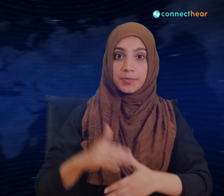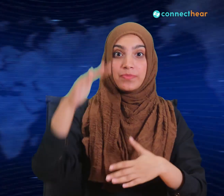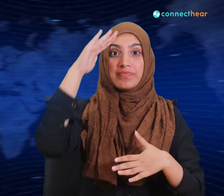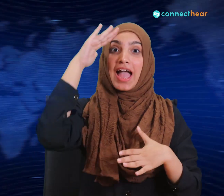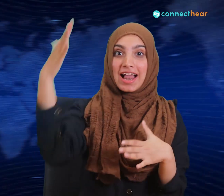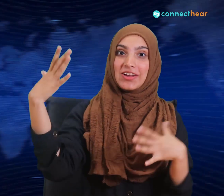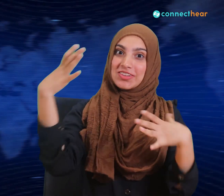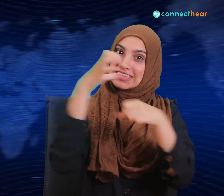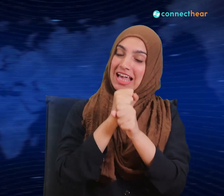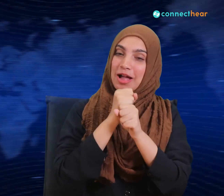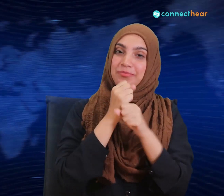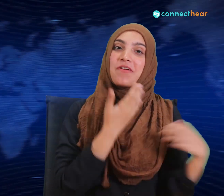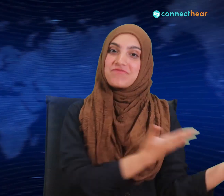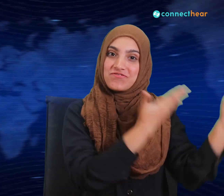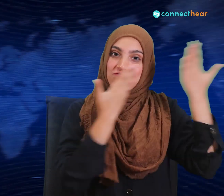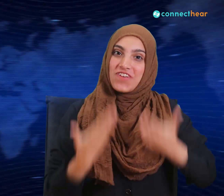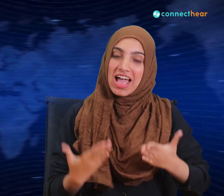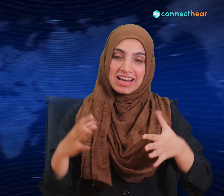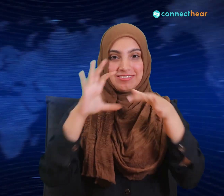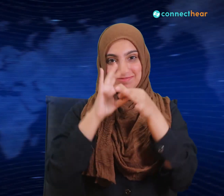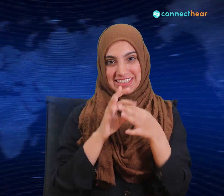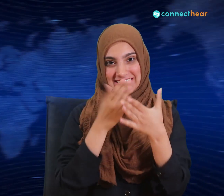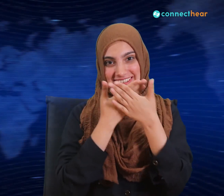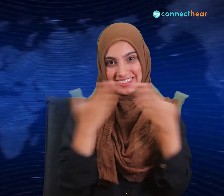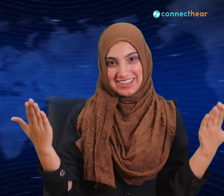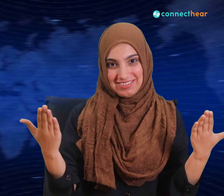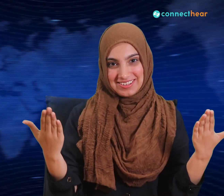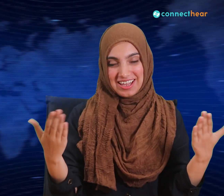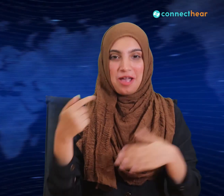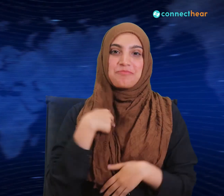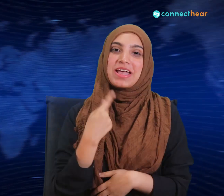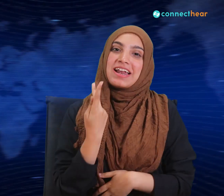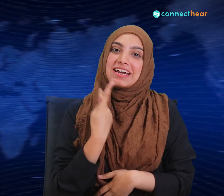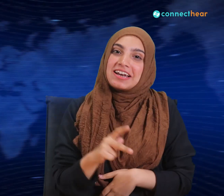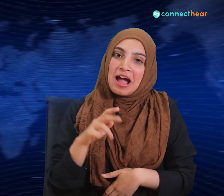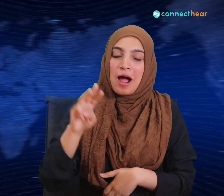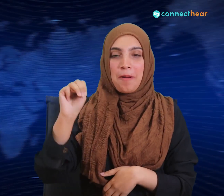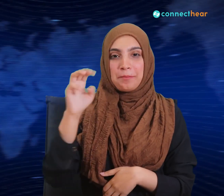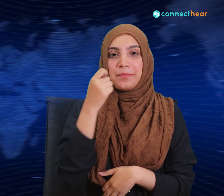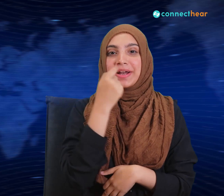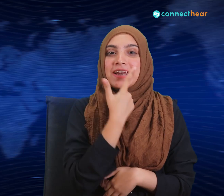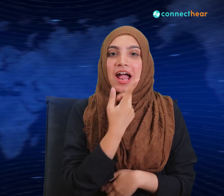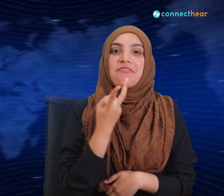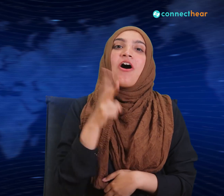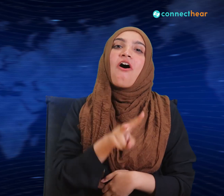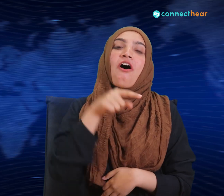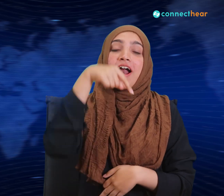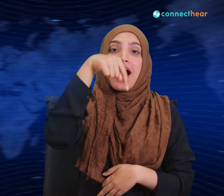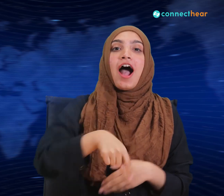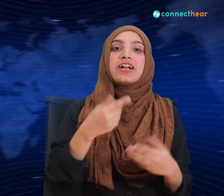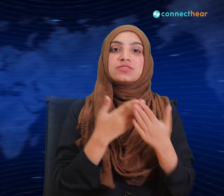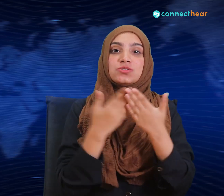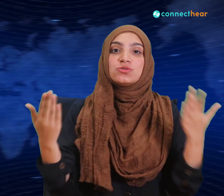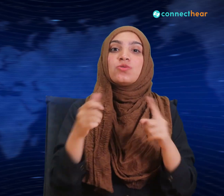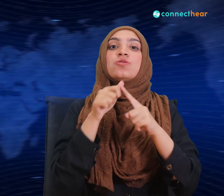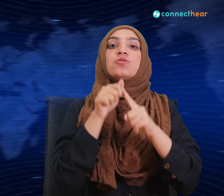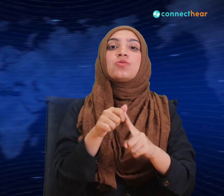Hello, everyone, and welcome to Connect News. My name is Minerva, and these are today's